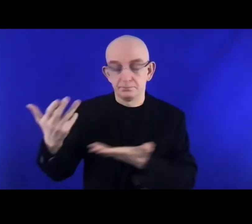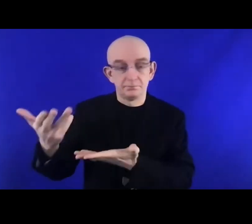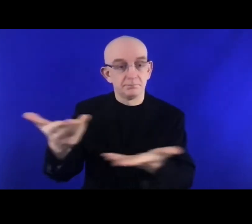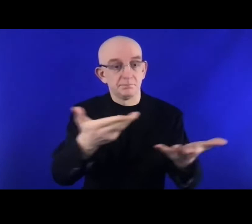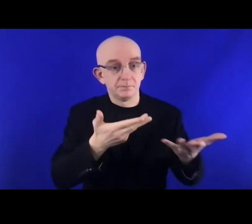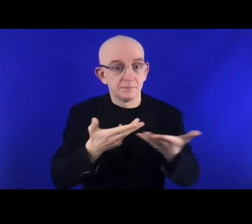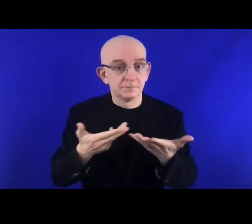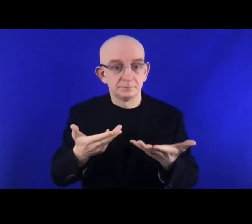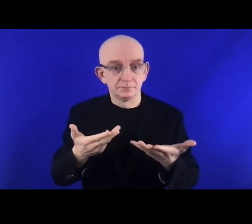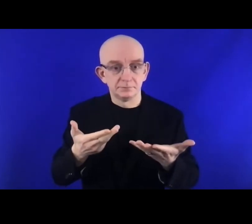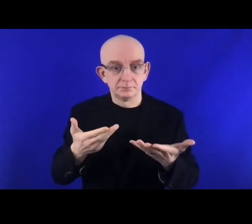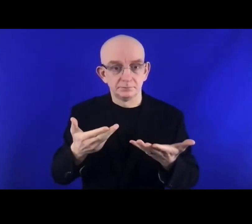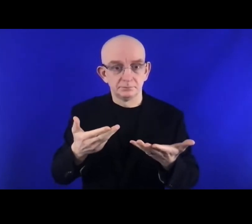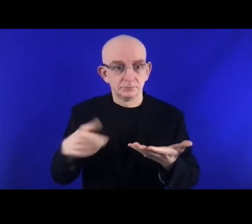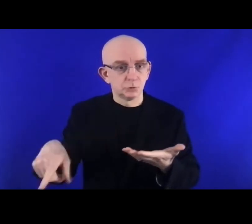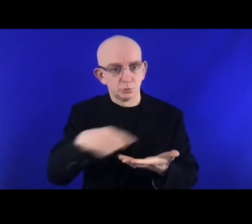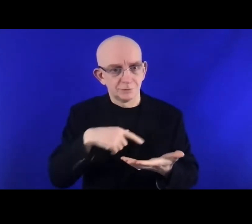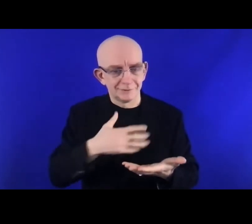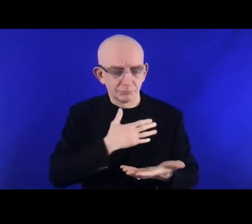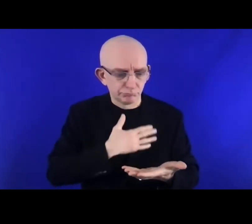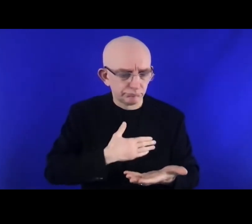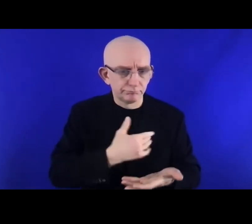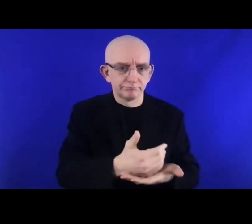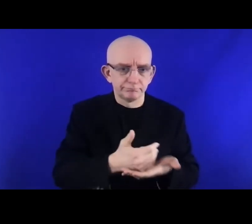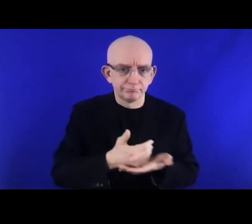end, it's something that we have to live with.